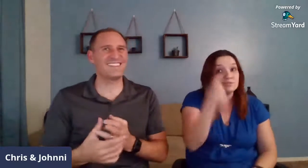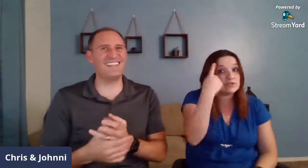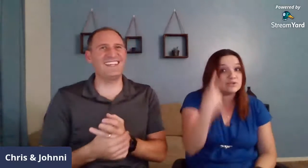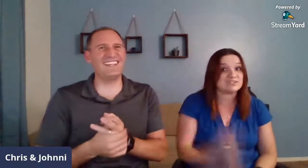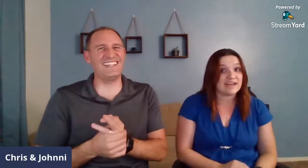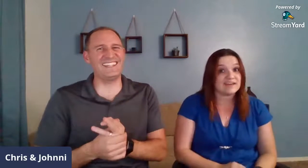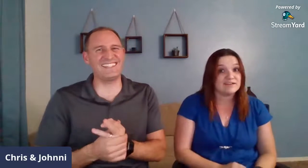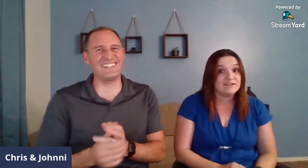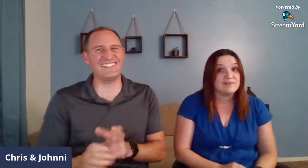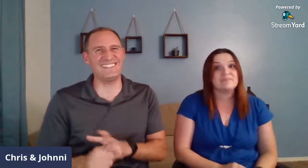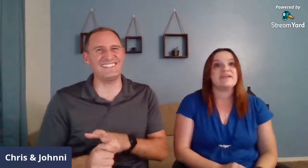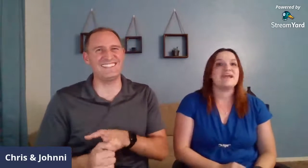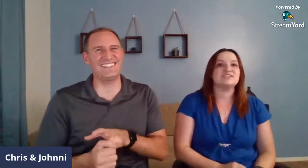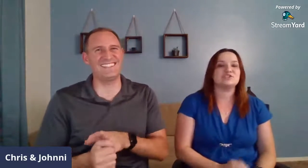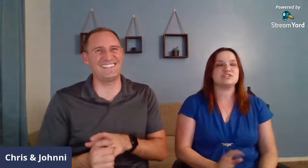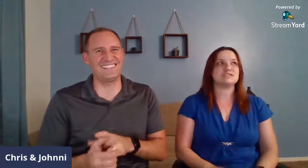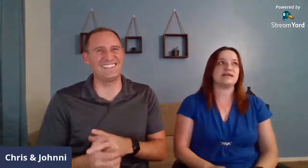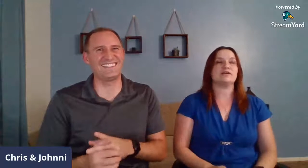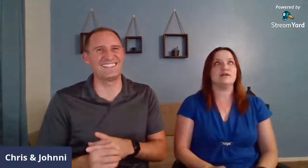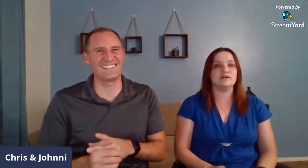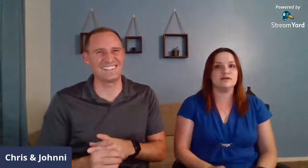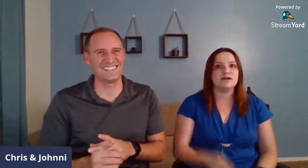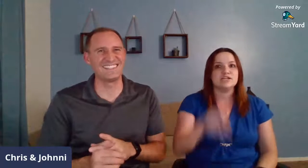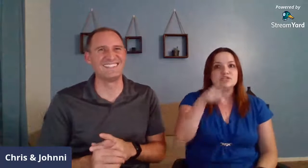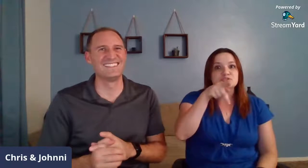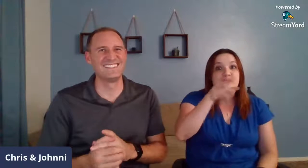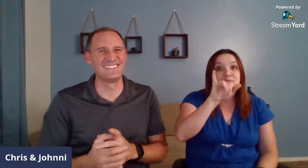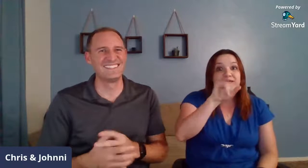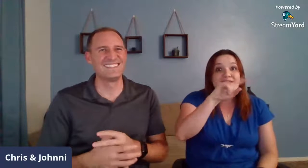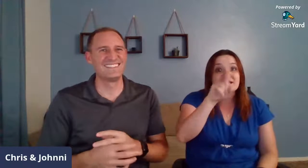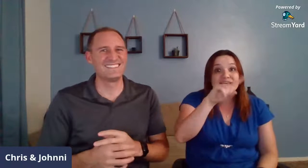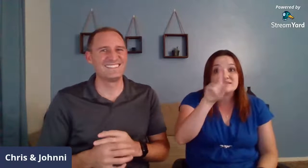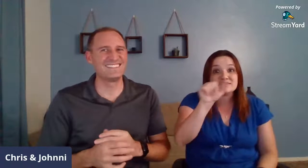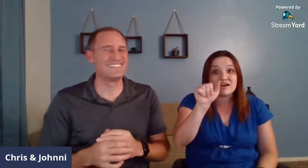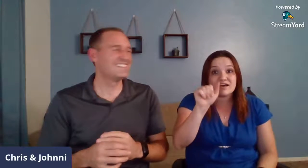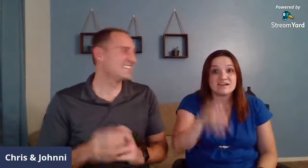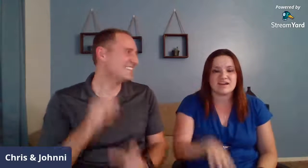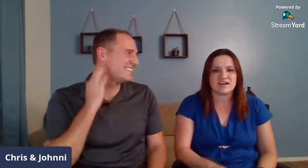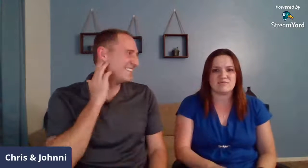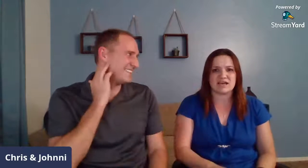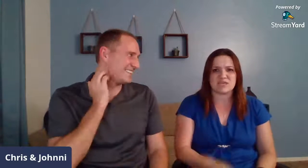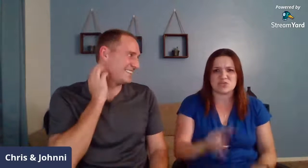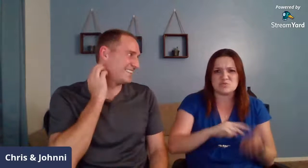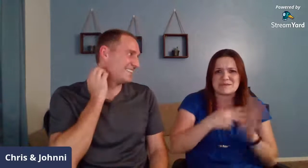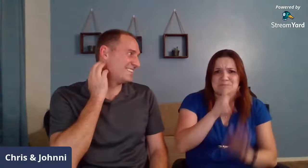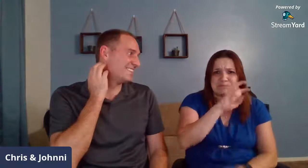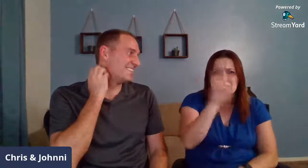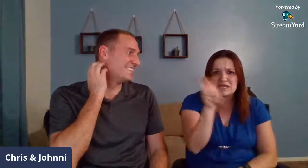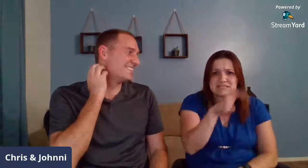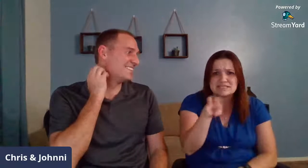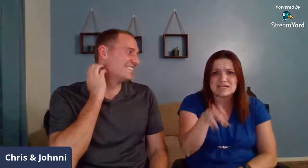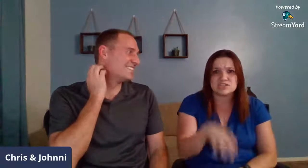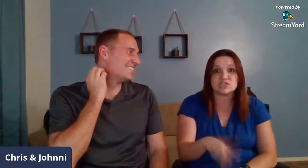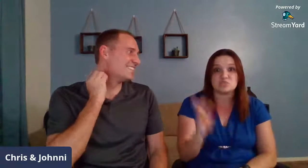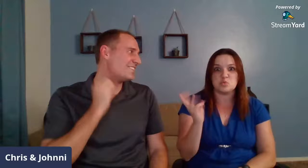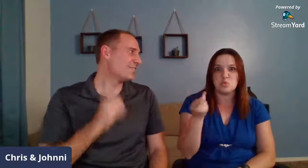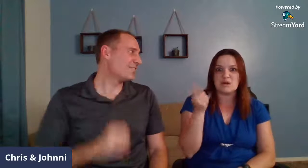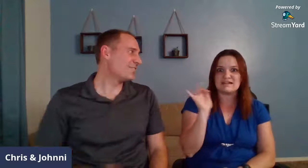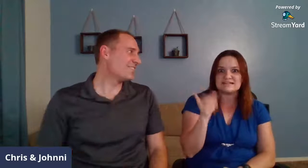don't understand." And so she's like, "Ugh." She goes, "Pizza." And I'm like, "You mean pizza?" She goes, "What is